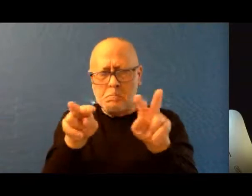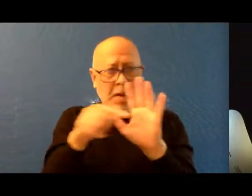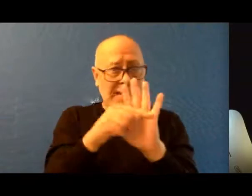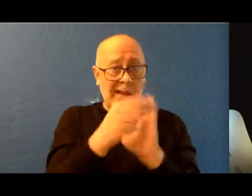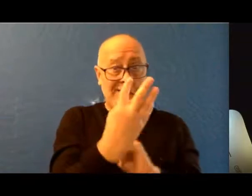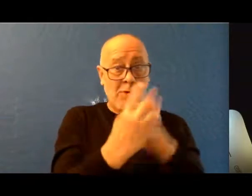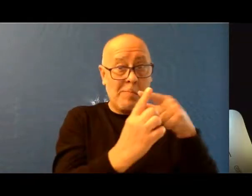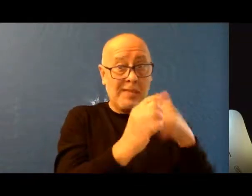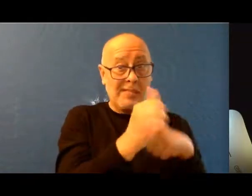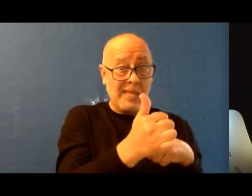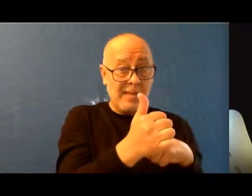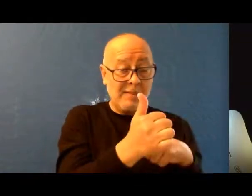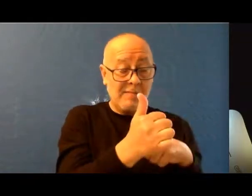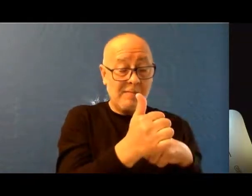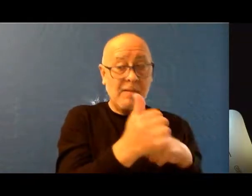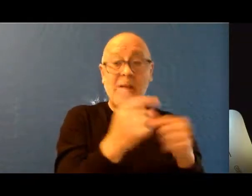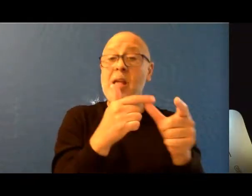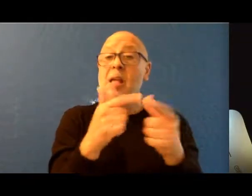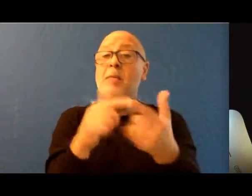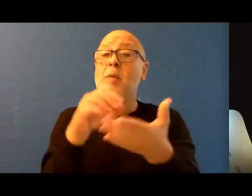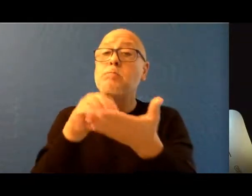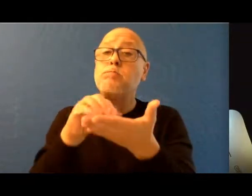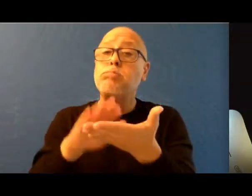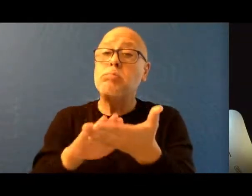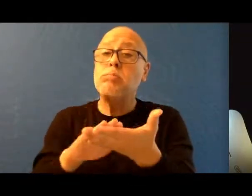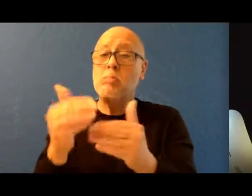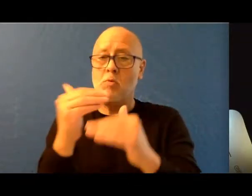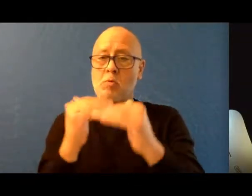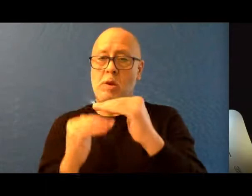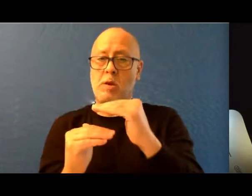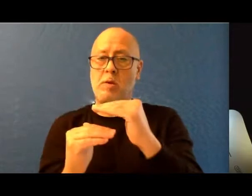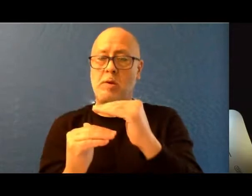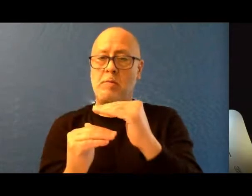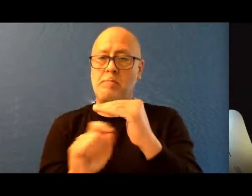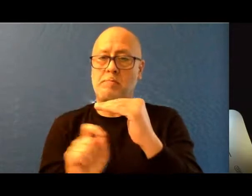10 and then write that piece right below it.